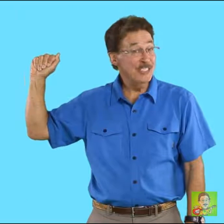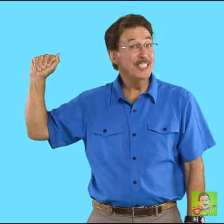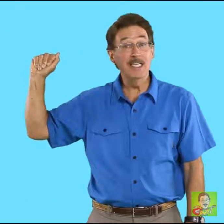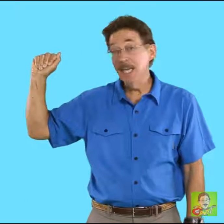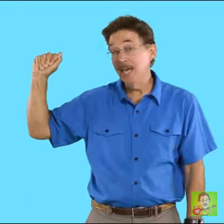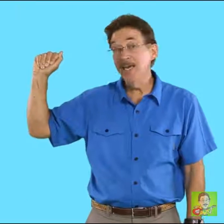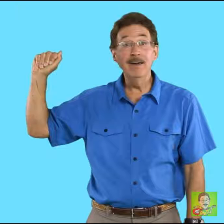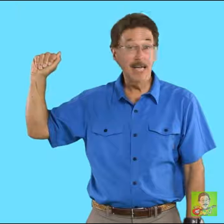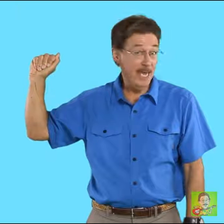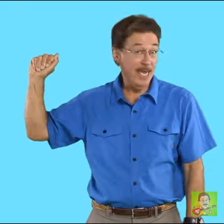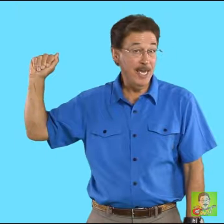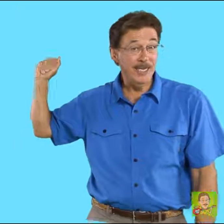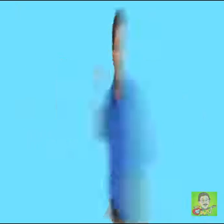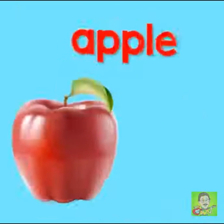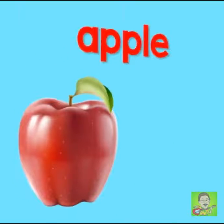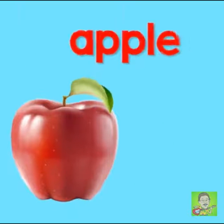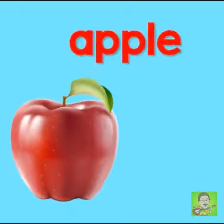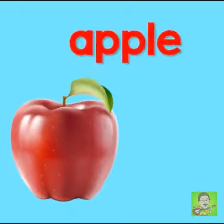This is the letter A.